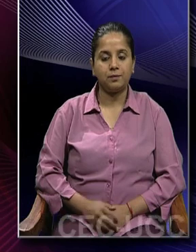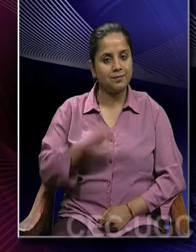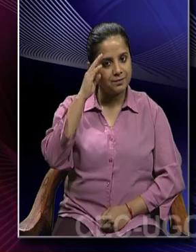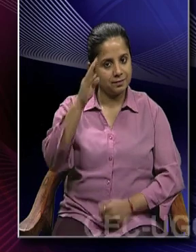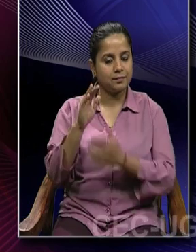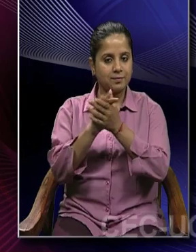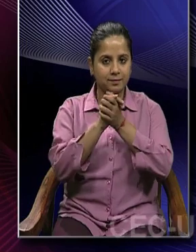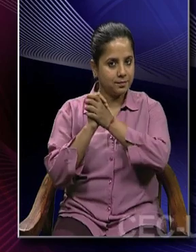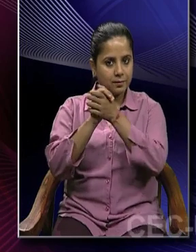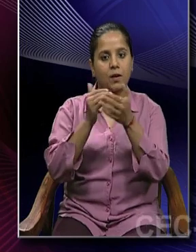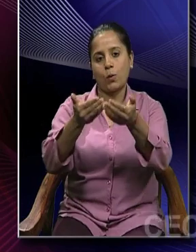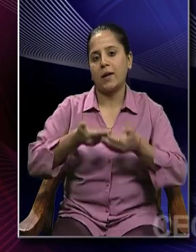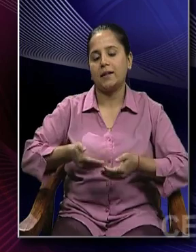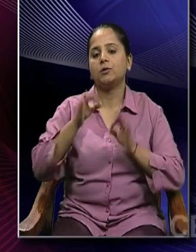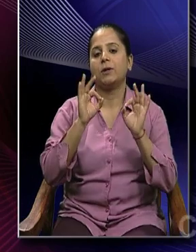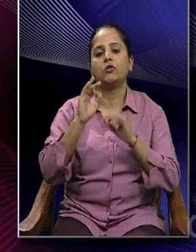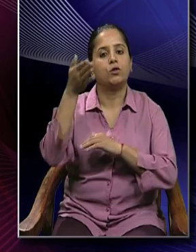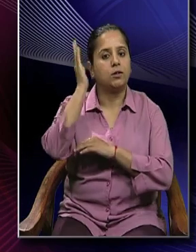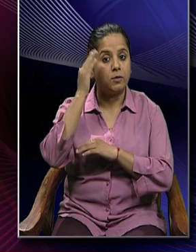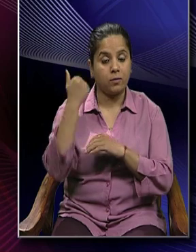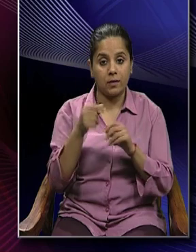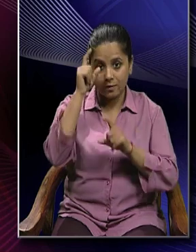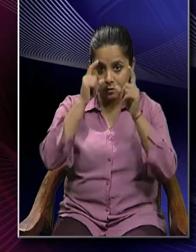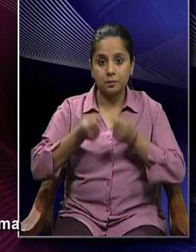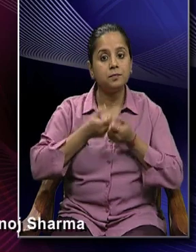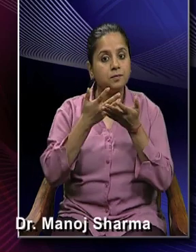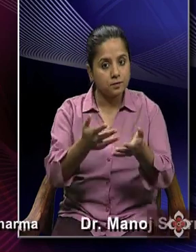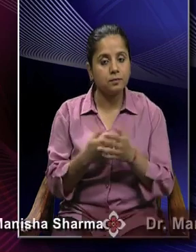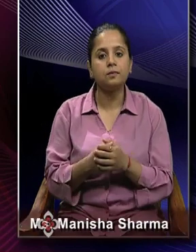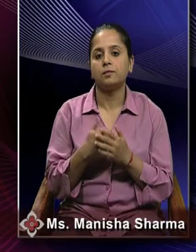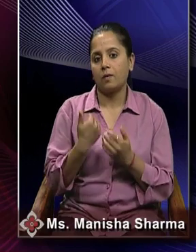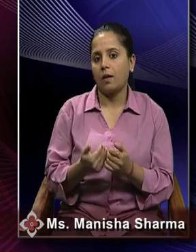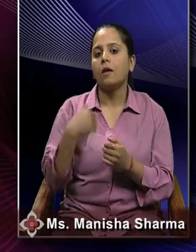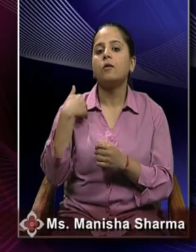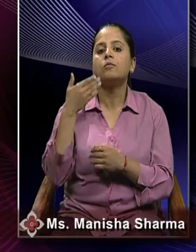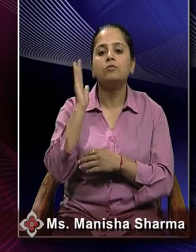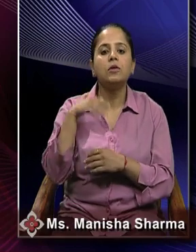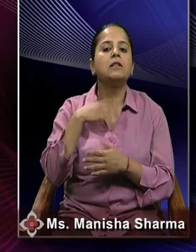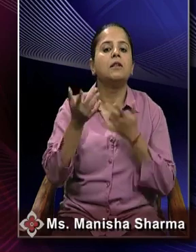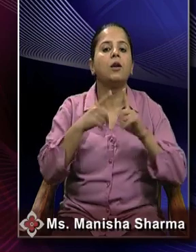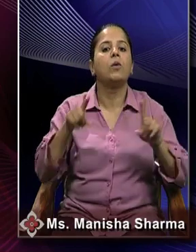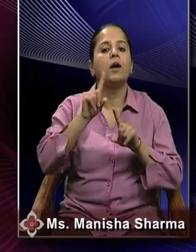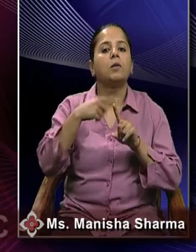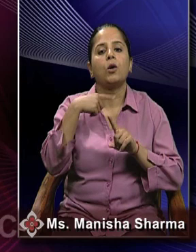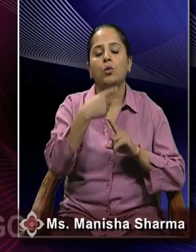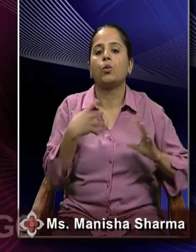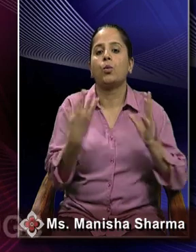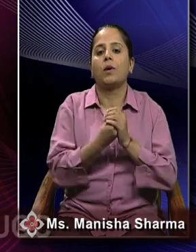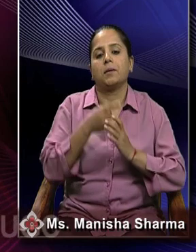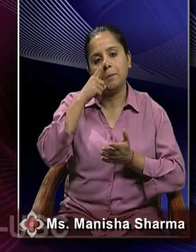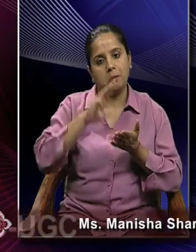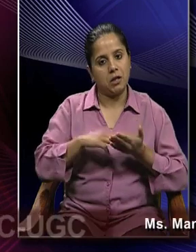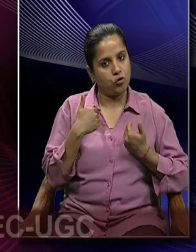Hello friends, welcome to the special lecture Symbolic Expression, and in the studio as sign language expert we have Manisha Sharma with